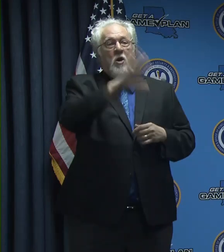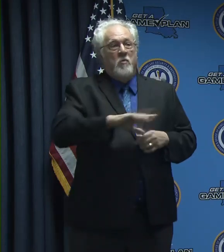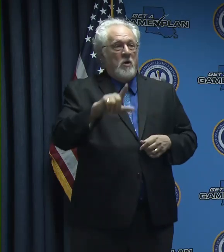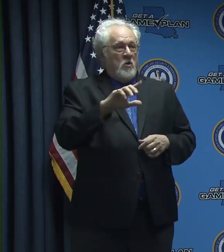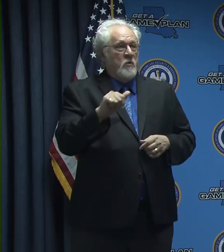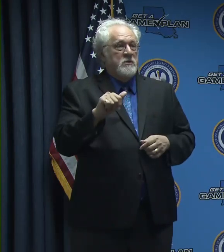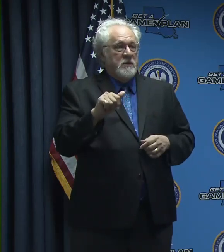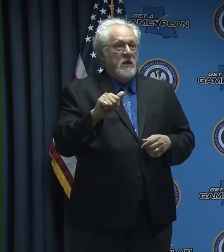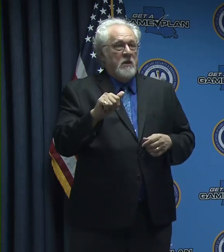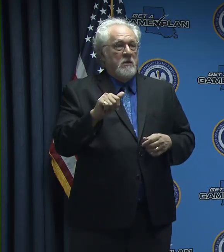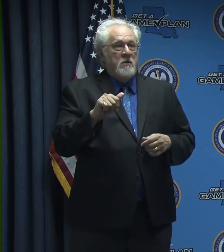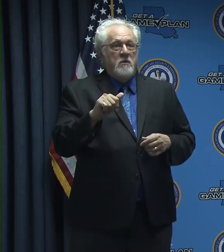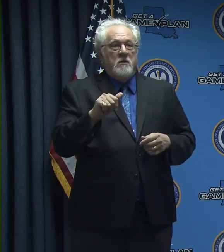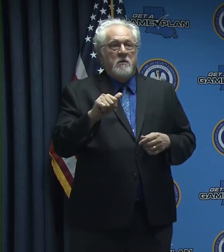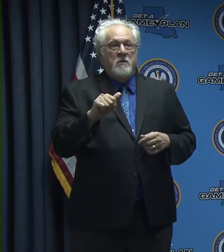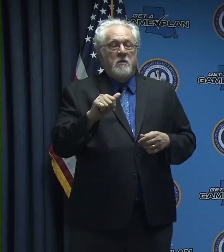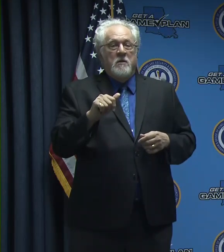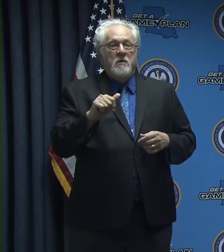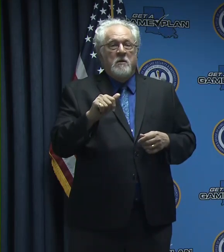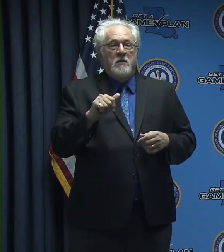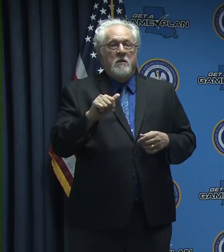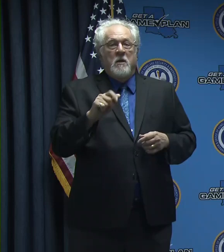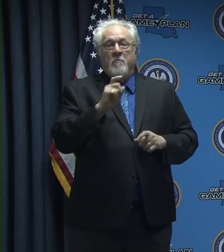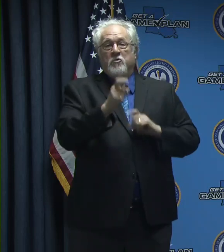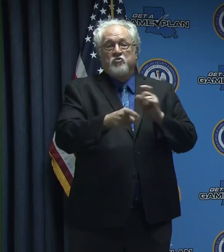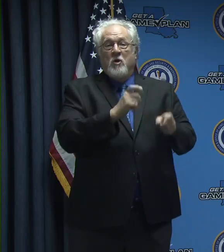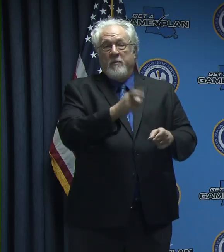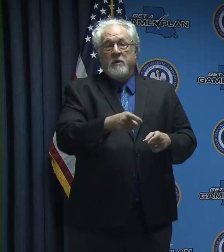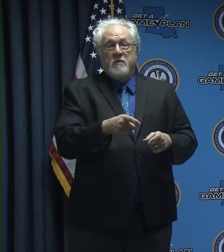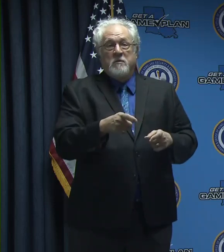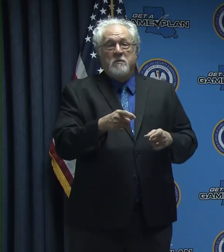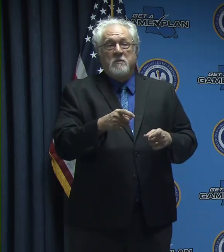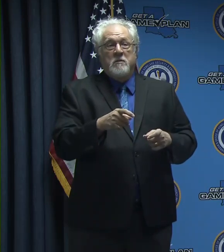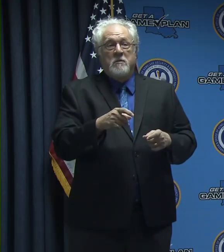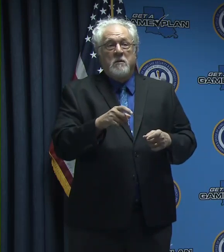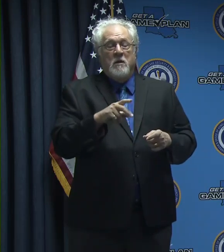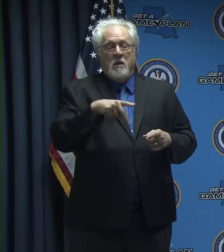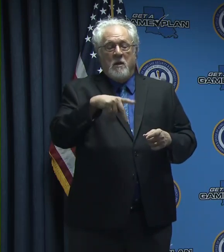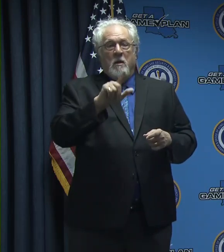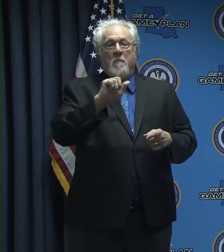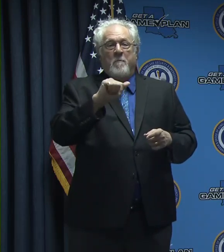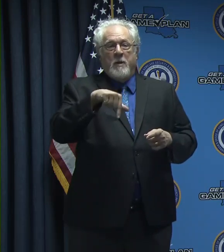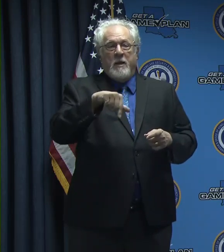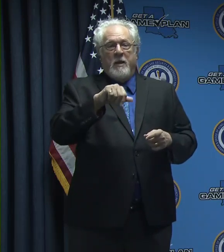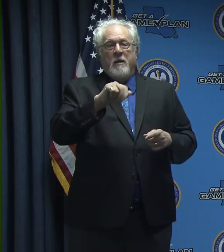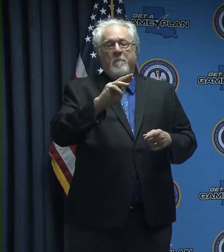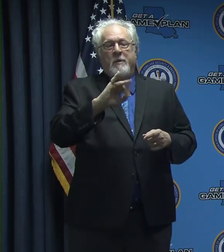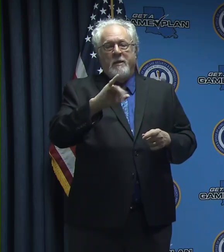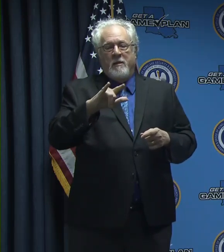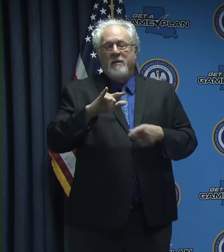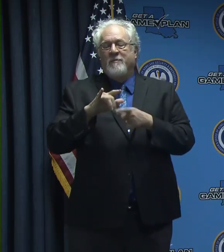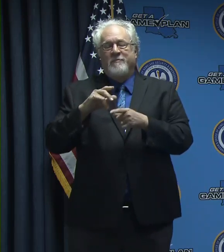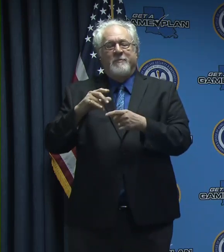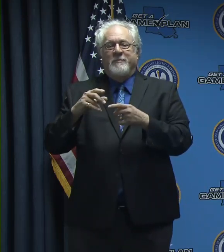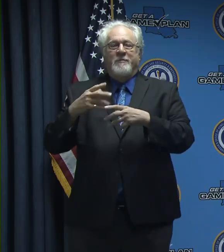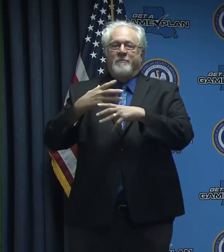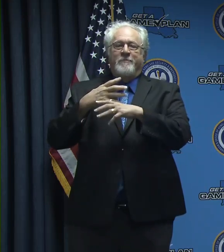Louisiana who were prescribing Plaquenil, which is the name for